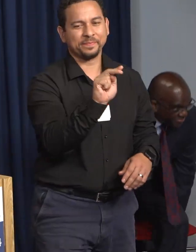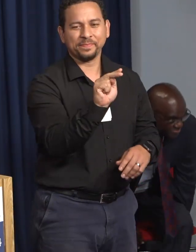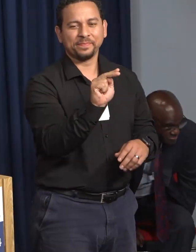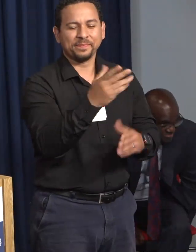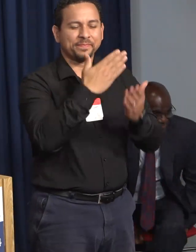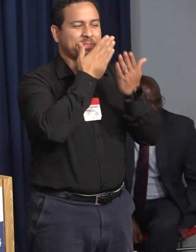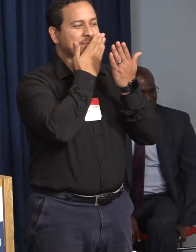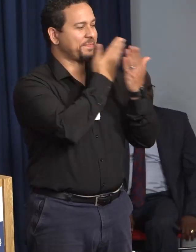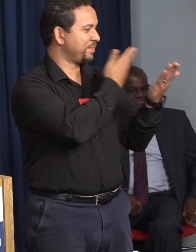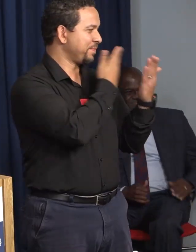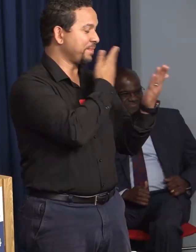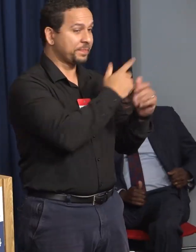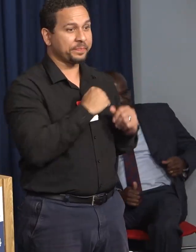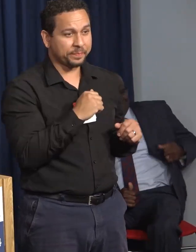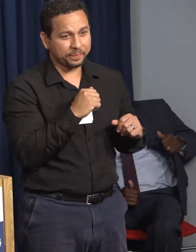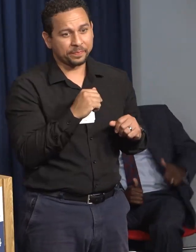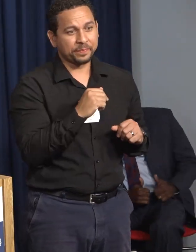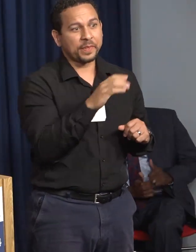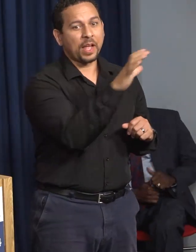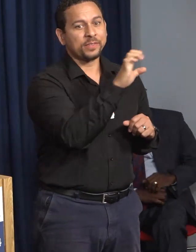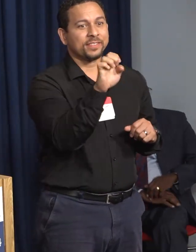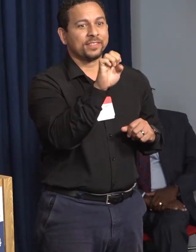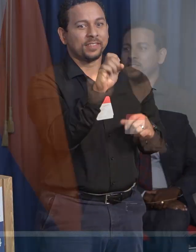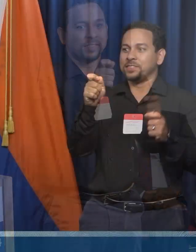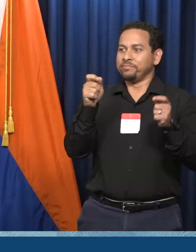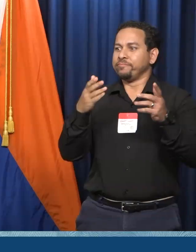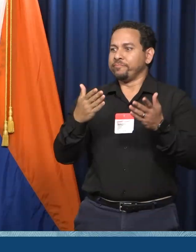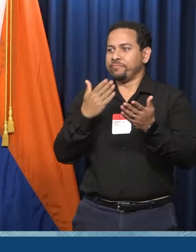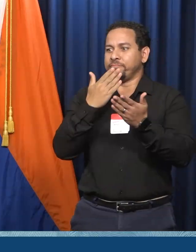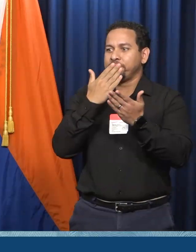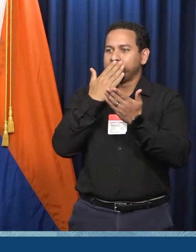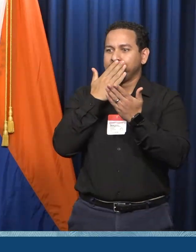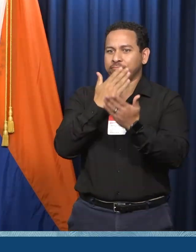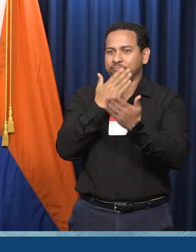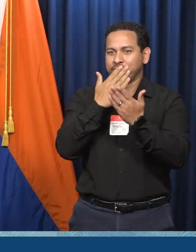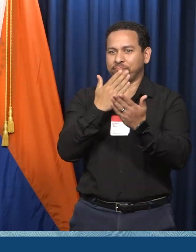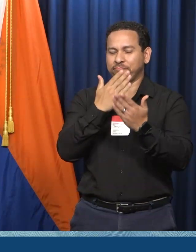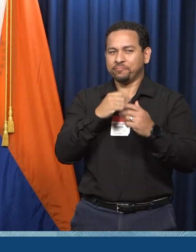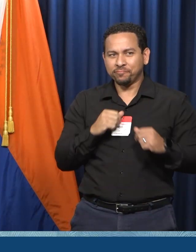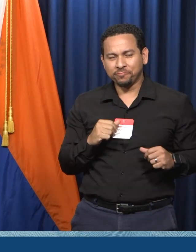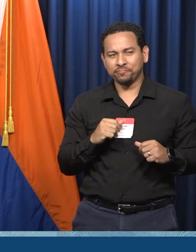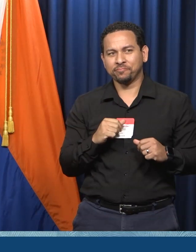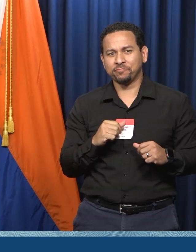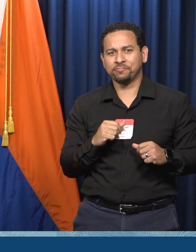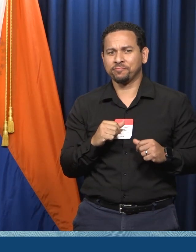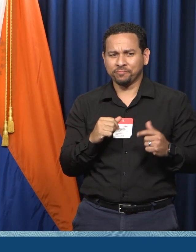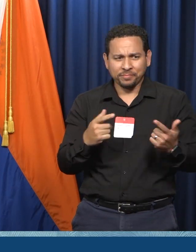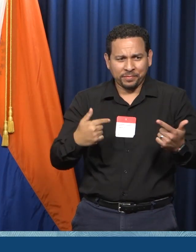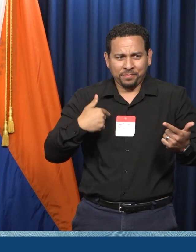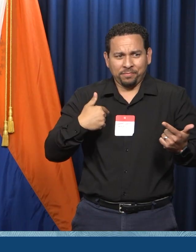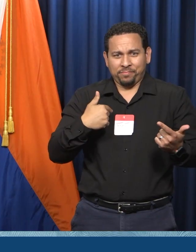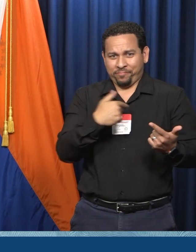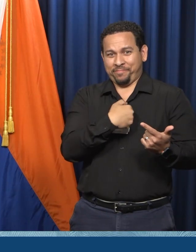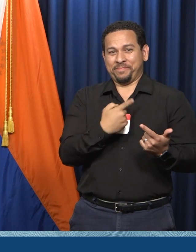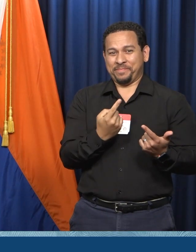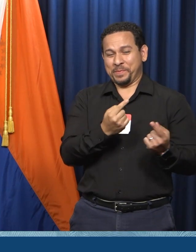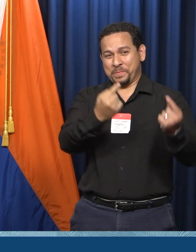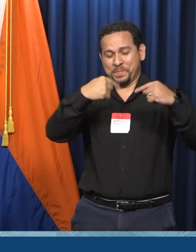Thanks again to the county executive for the opportunity to be here and talk to everyone about